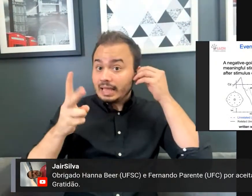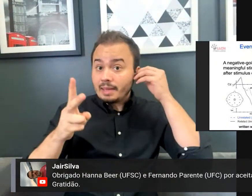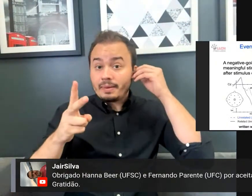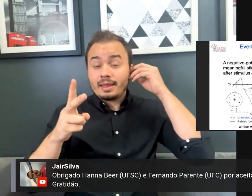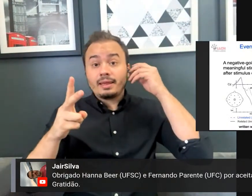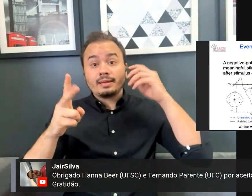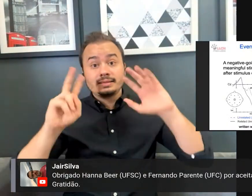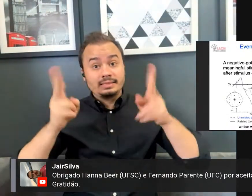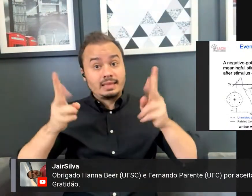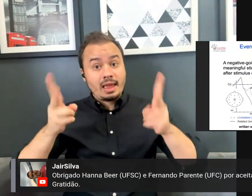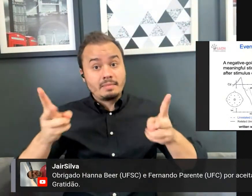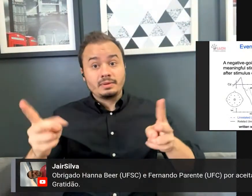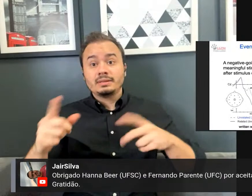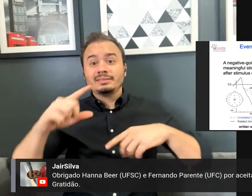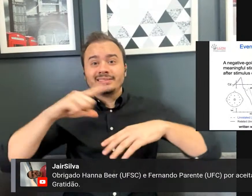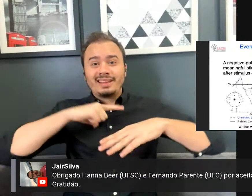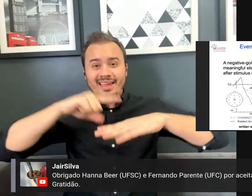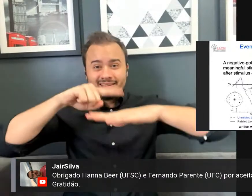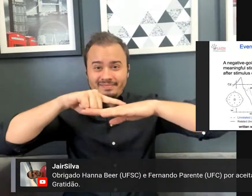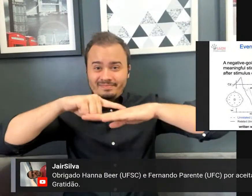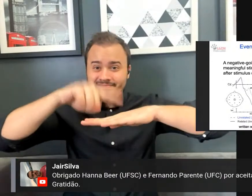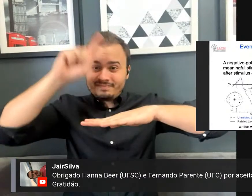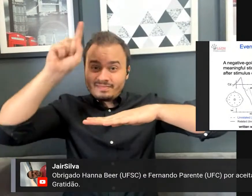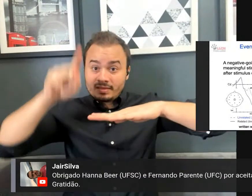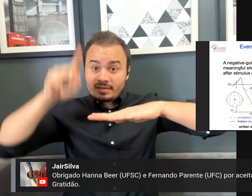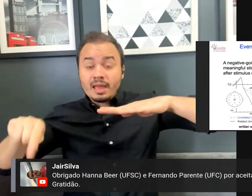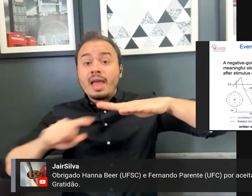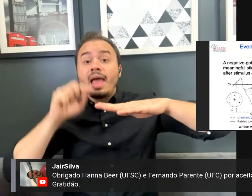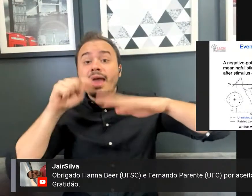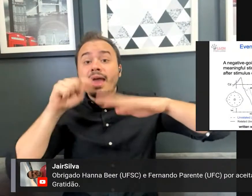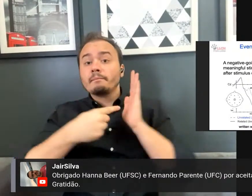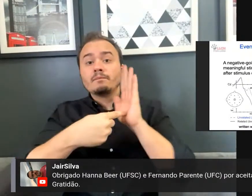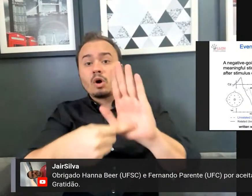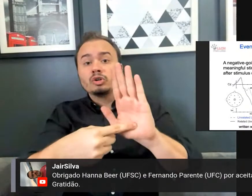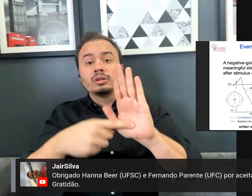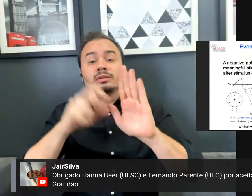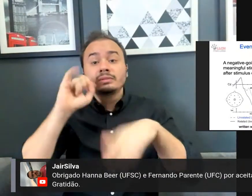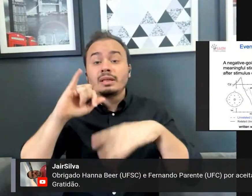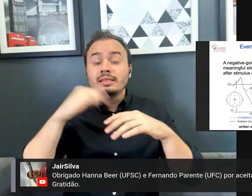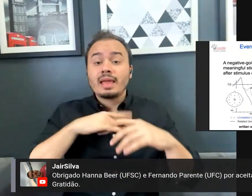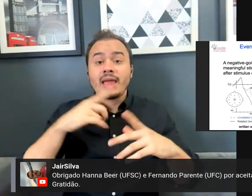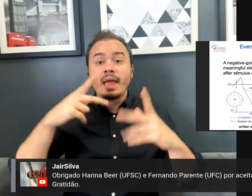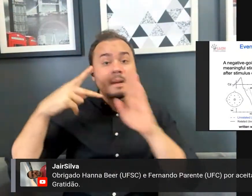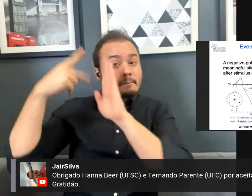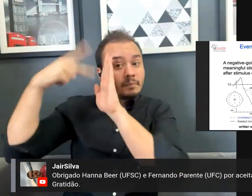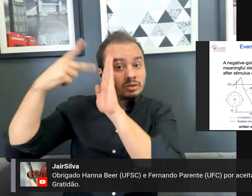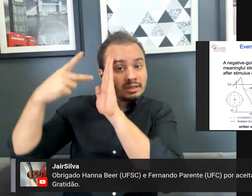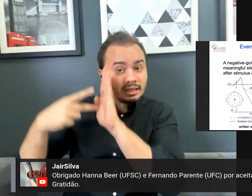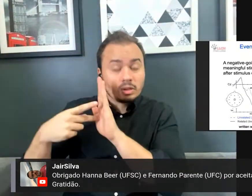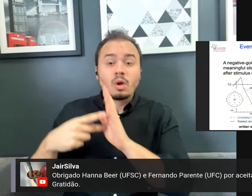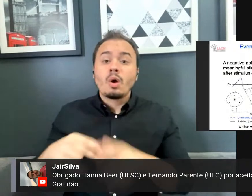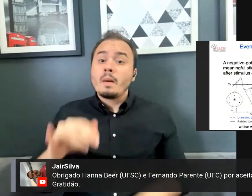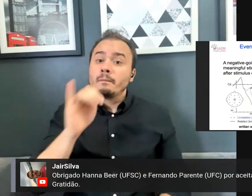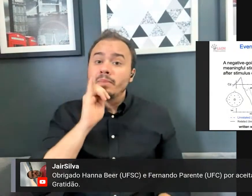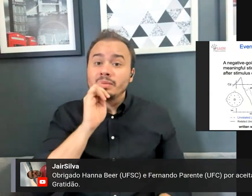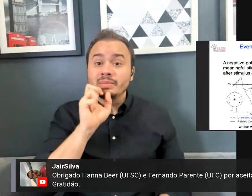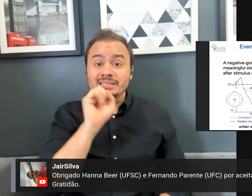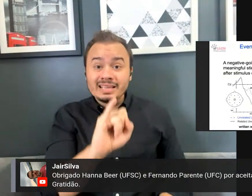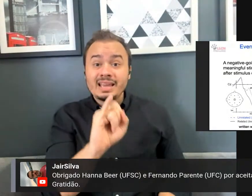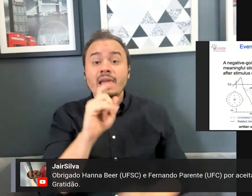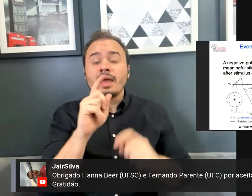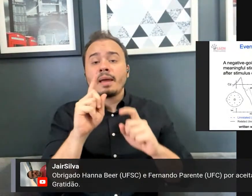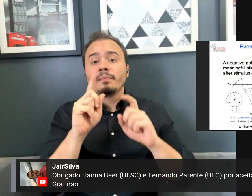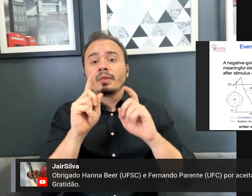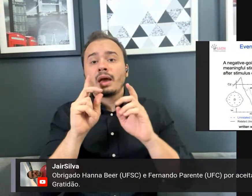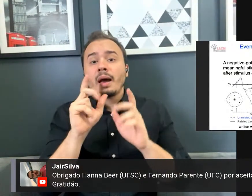needed. So one thing that's known is that low frequency items produce a more negative N400, a